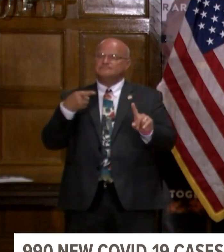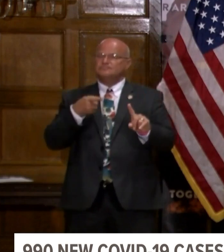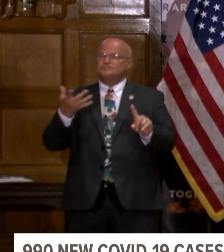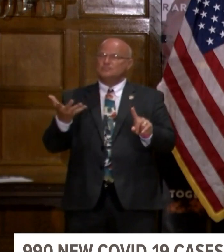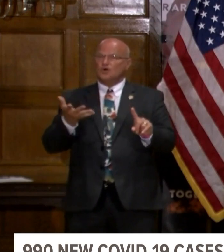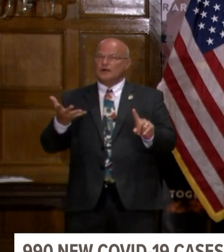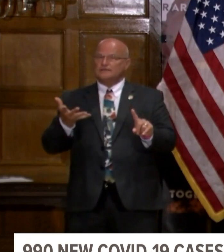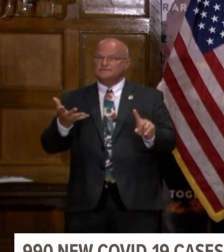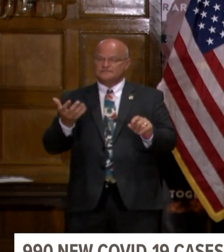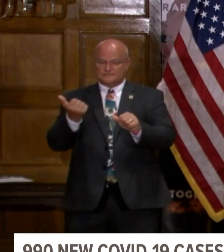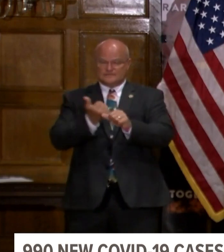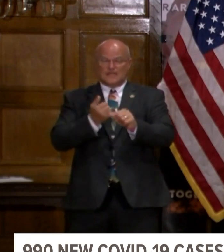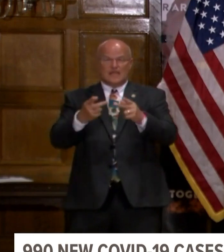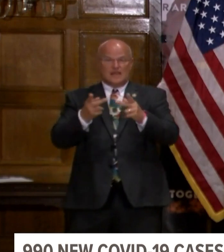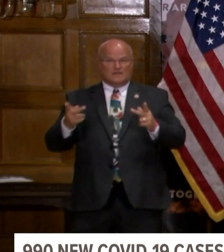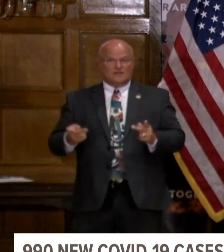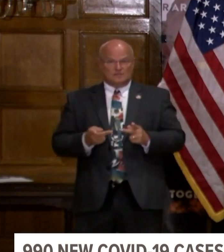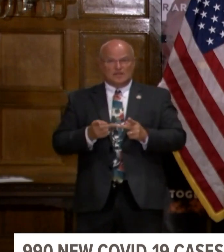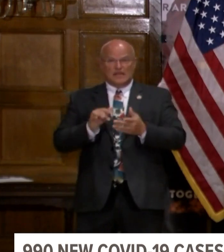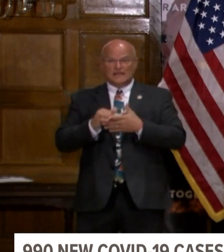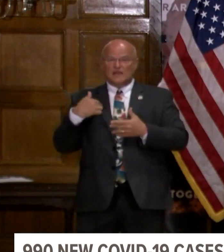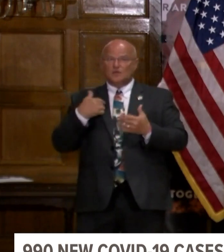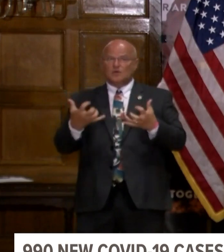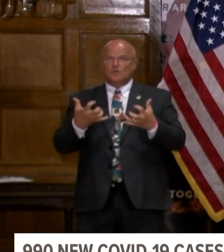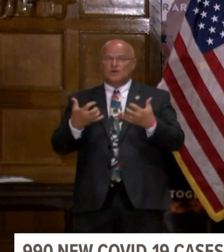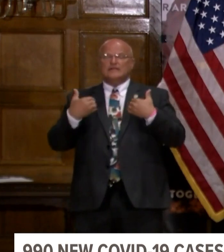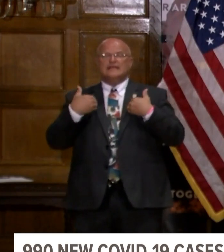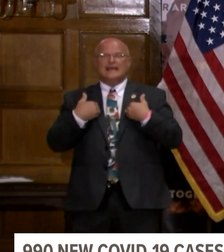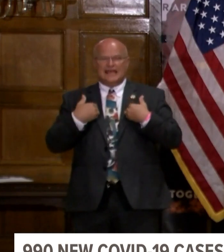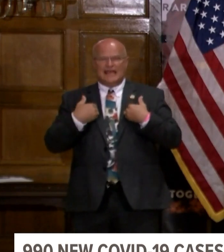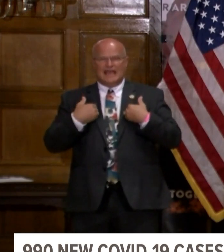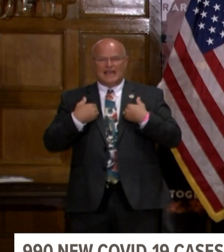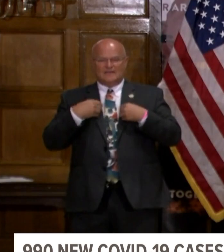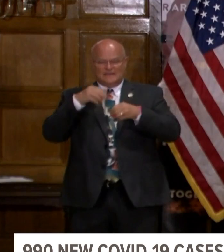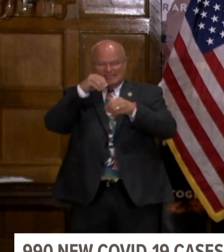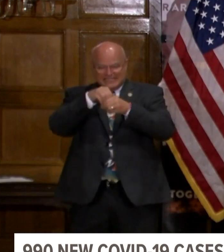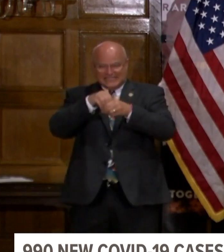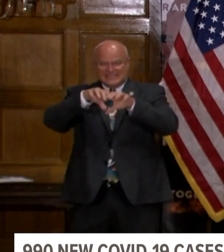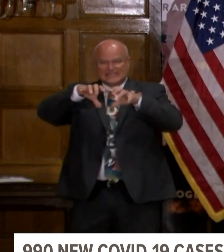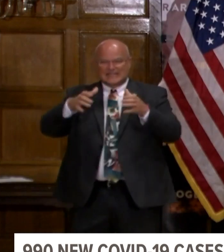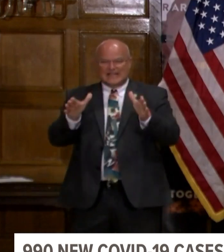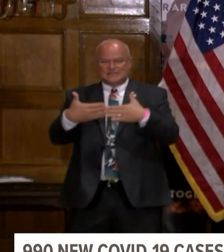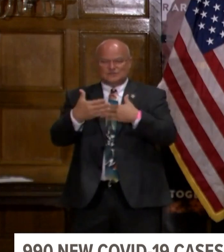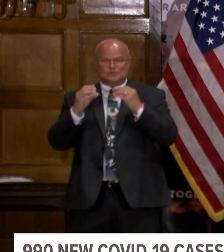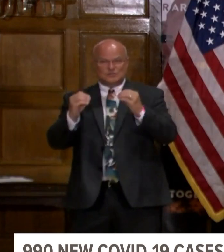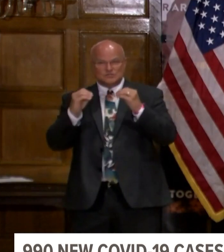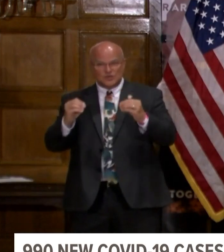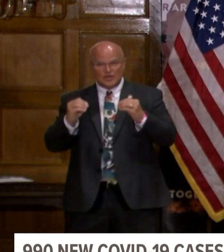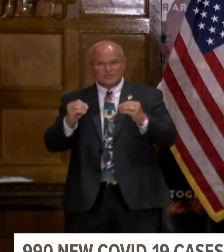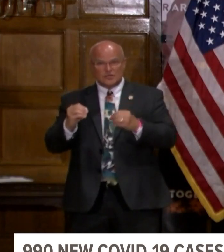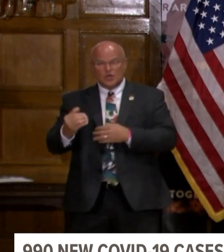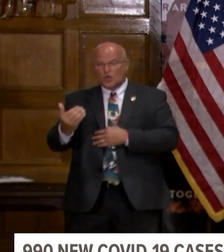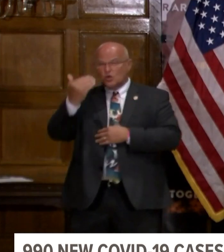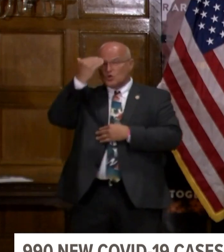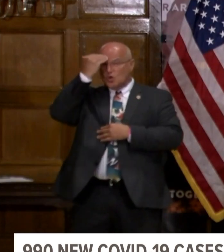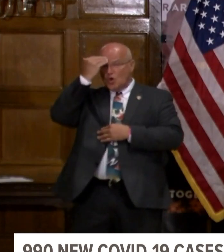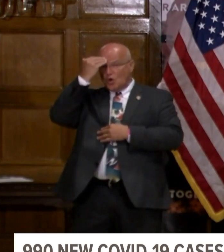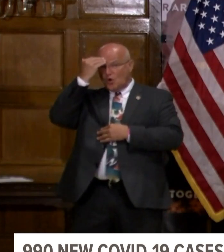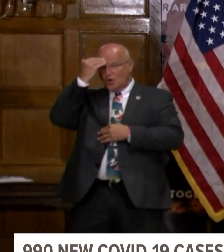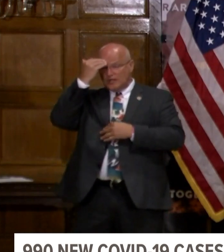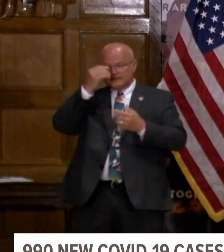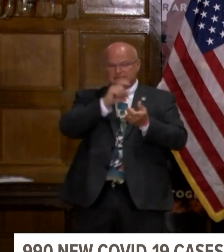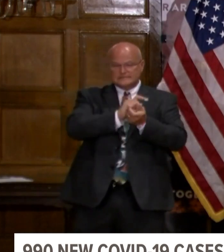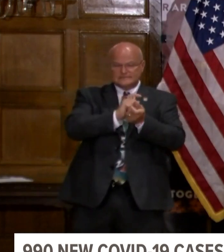that every place that we want to be able to have in-classroom instruction, knowing that we're going to have to shift